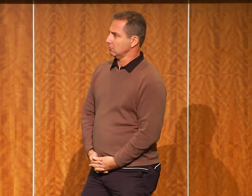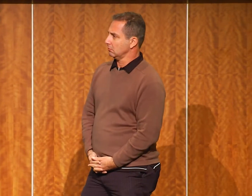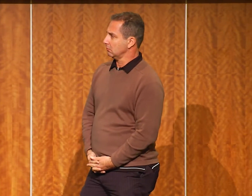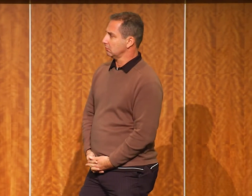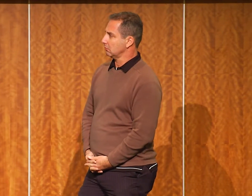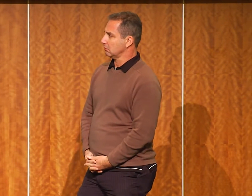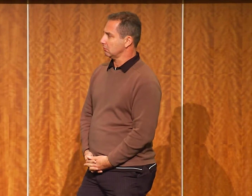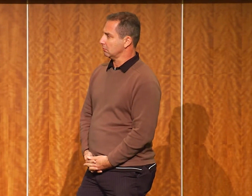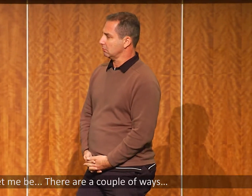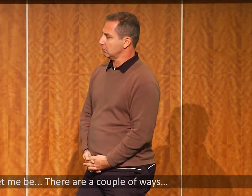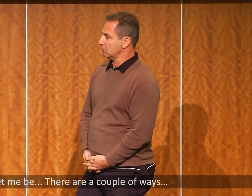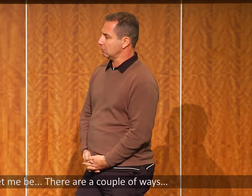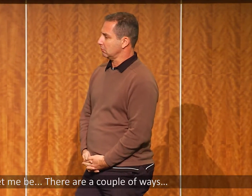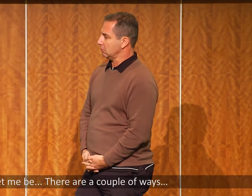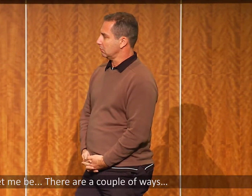Thank you.